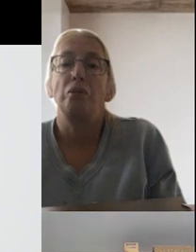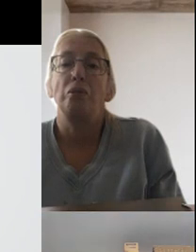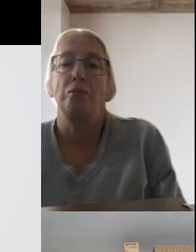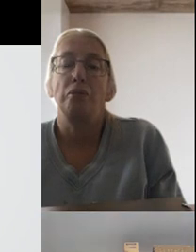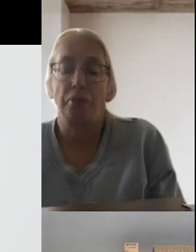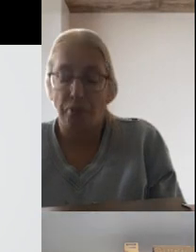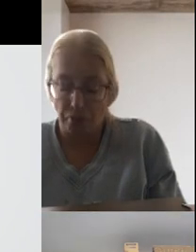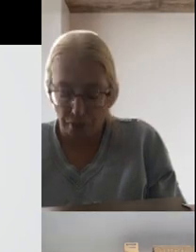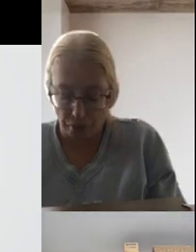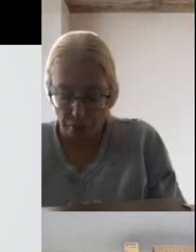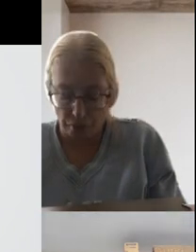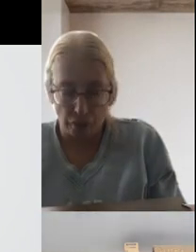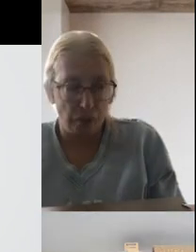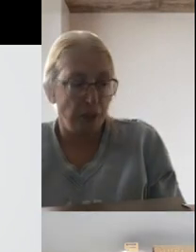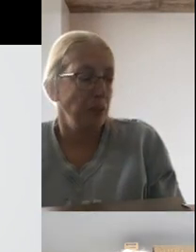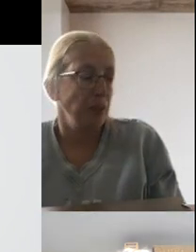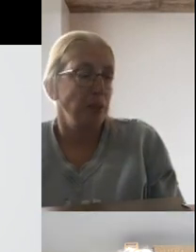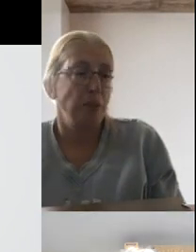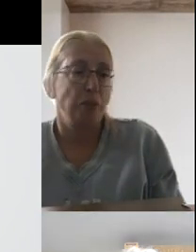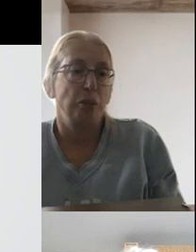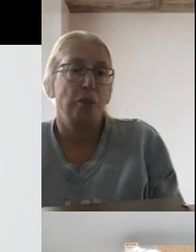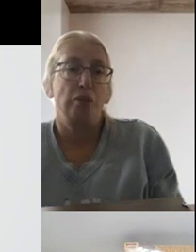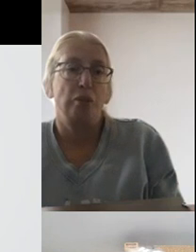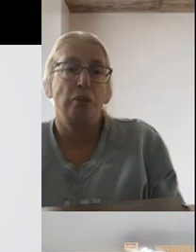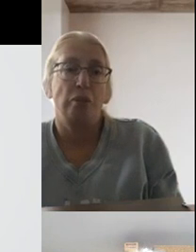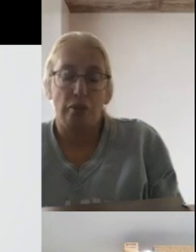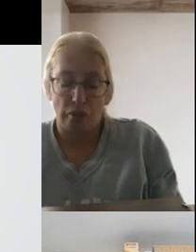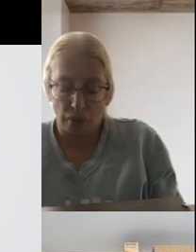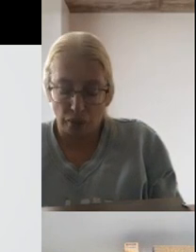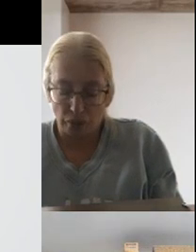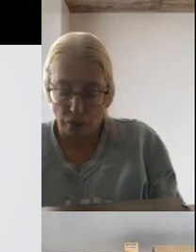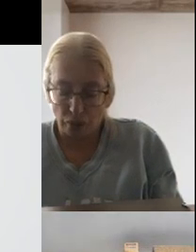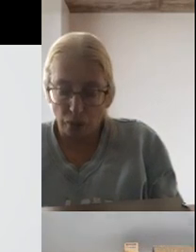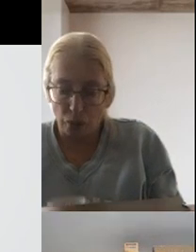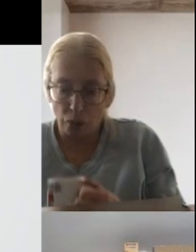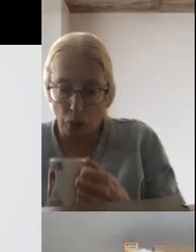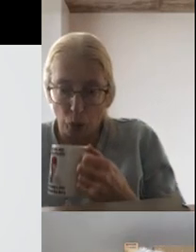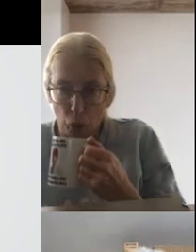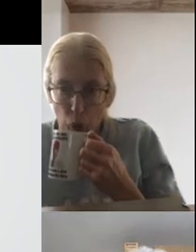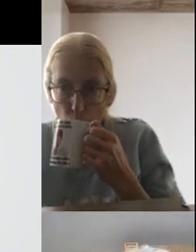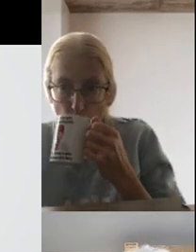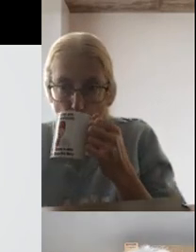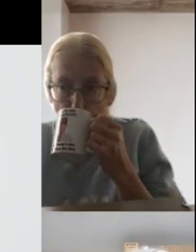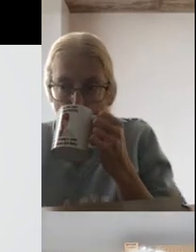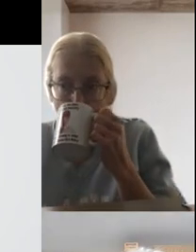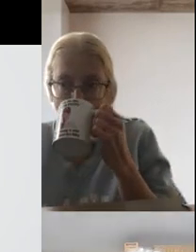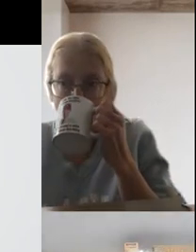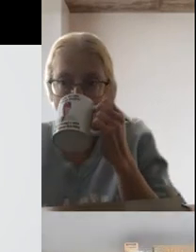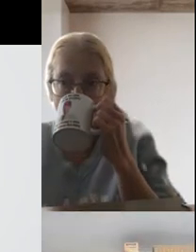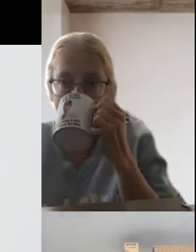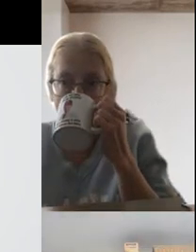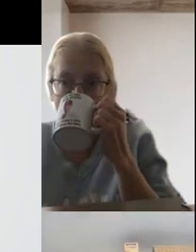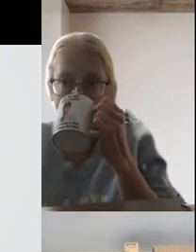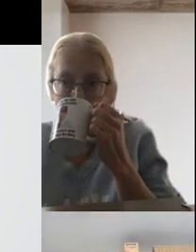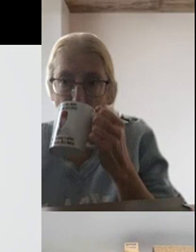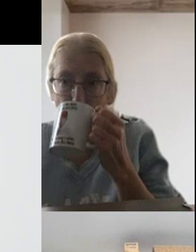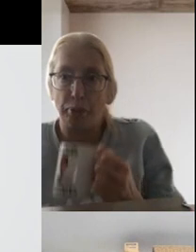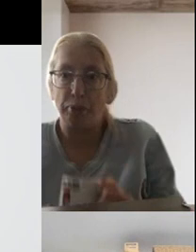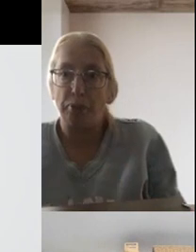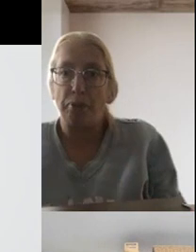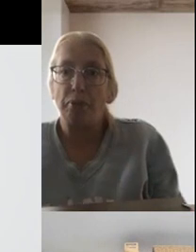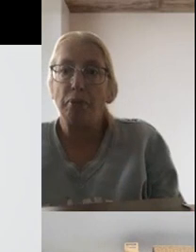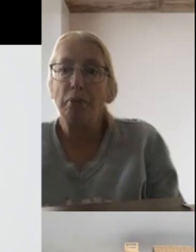disabled adults, because they had, for example, maybe done a statutory children's